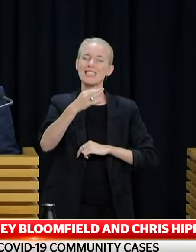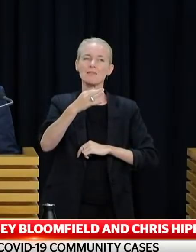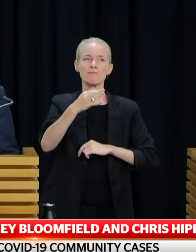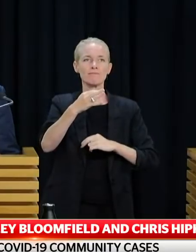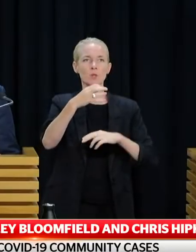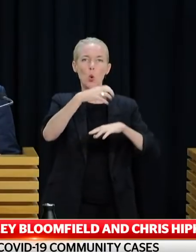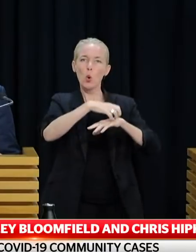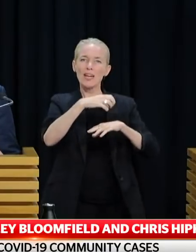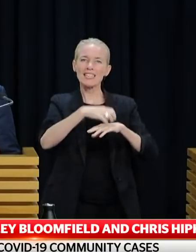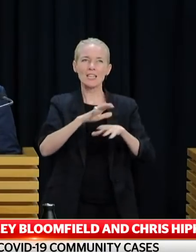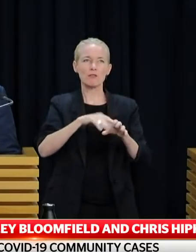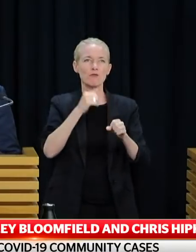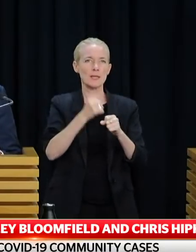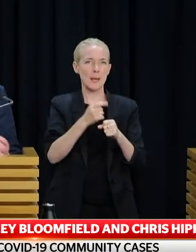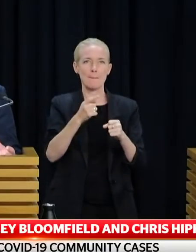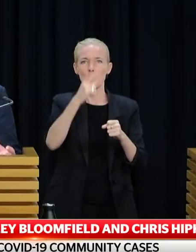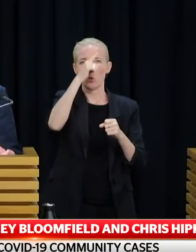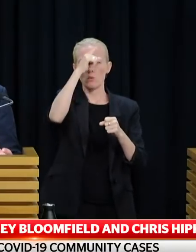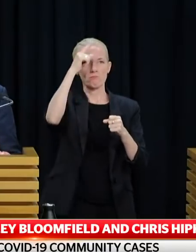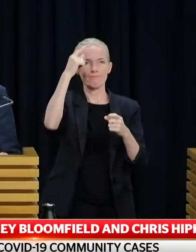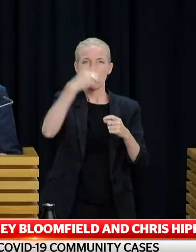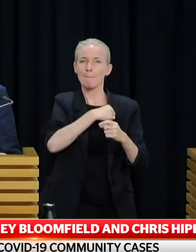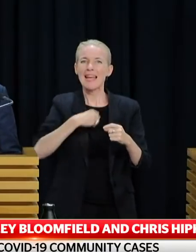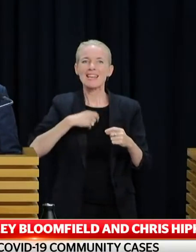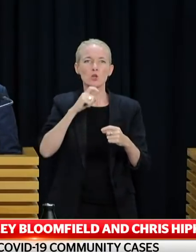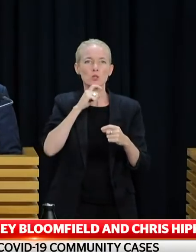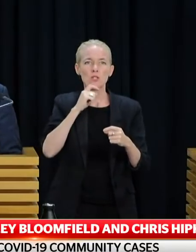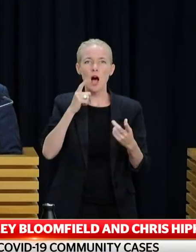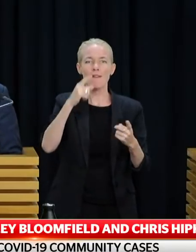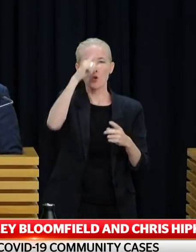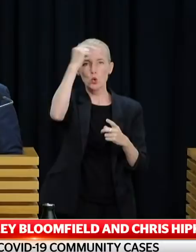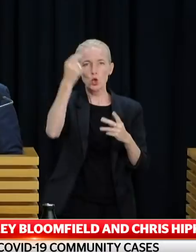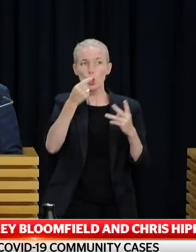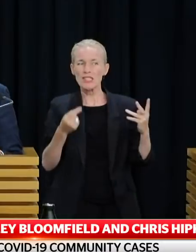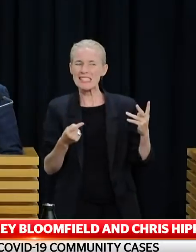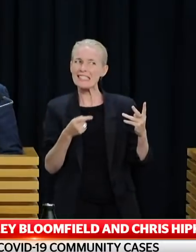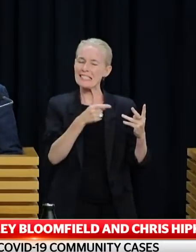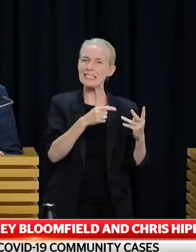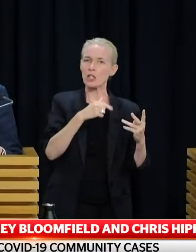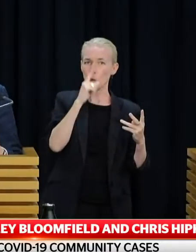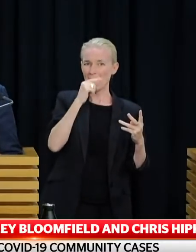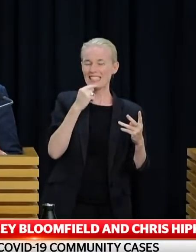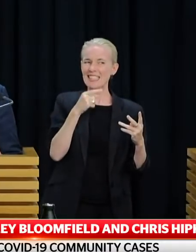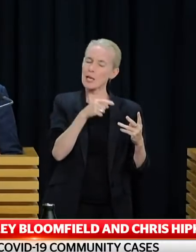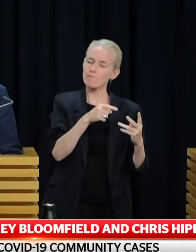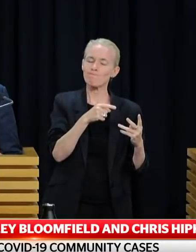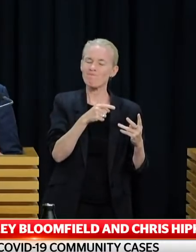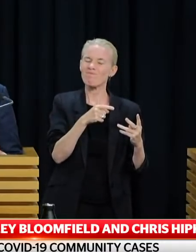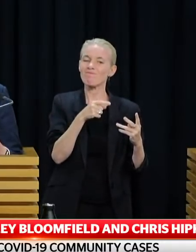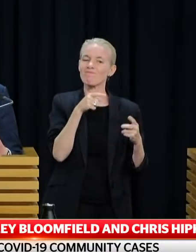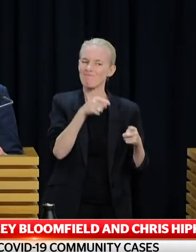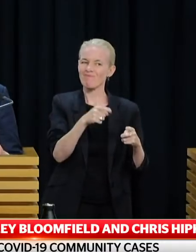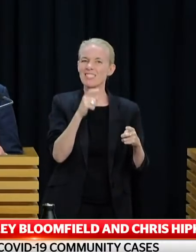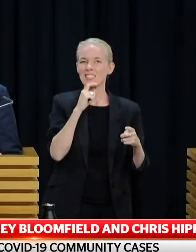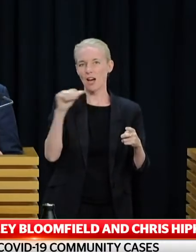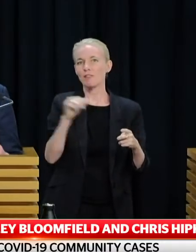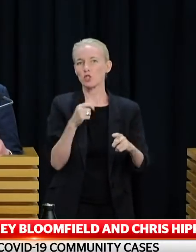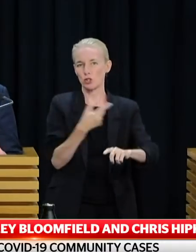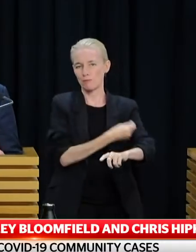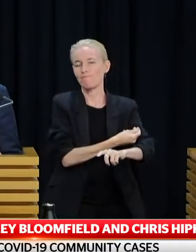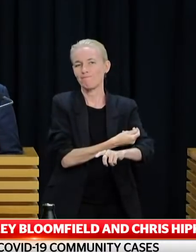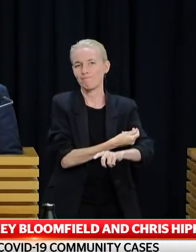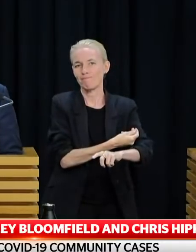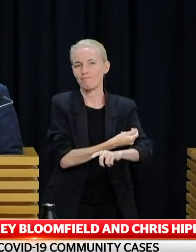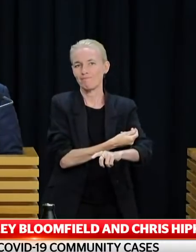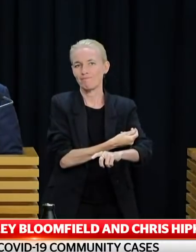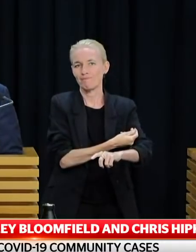risk environment who have been vaccinated can work in that higher risk environment. Where there's a public health need to do that. You